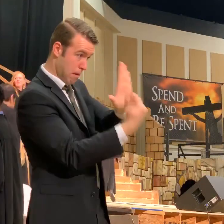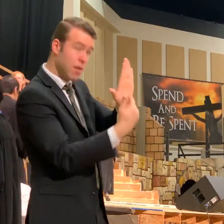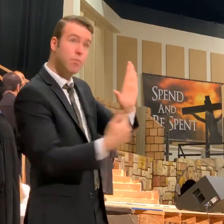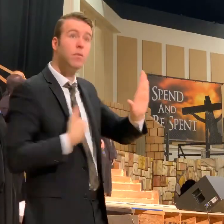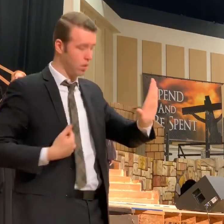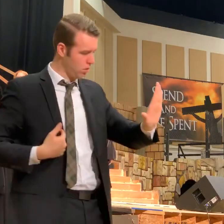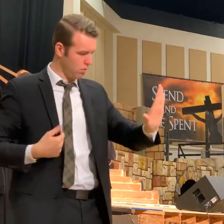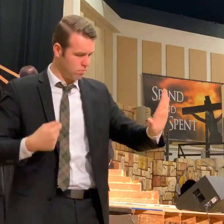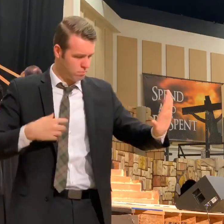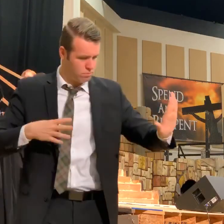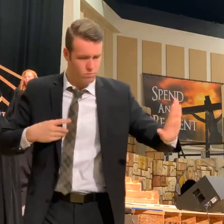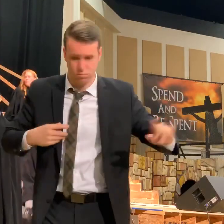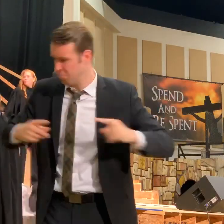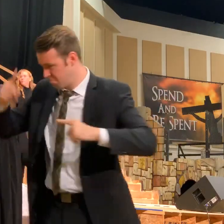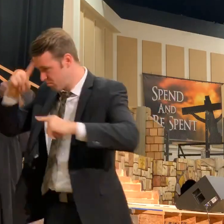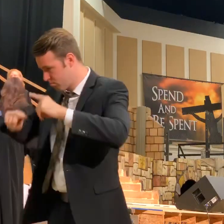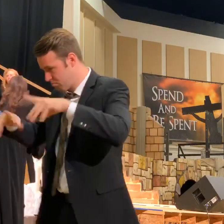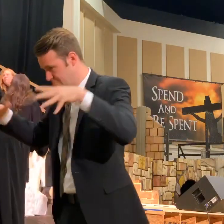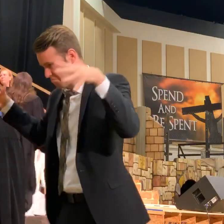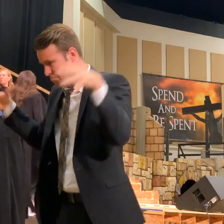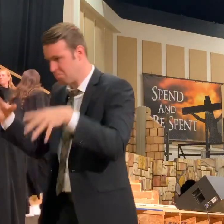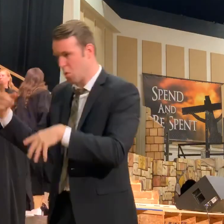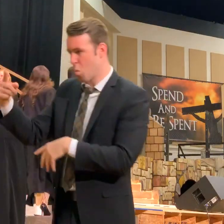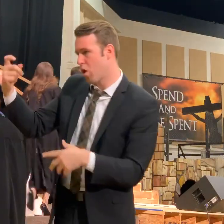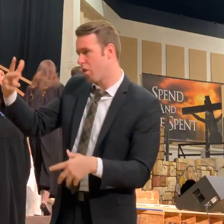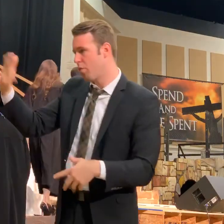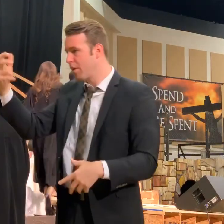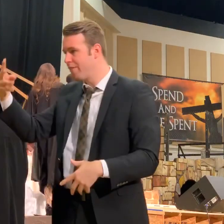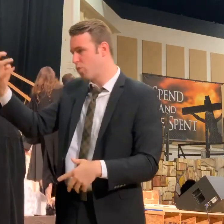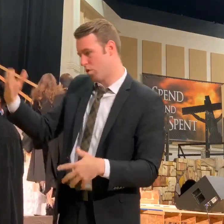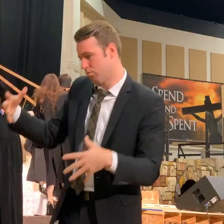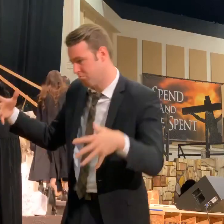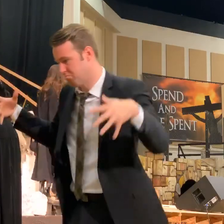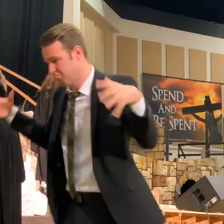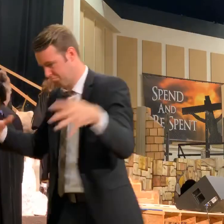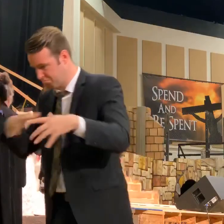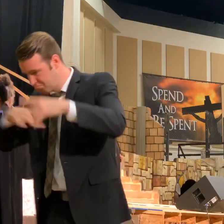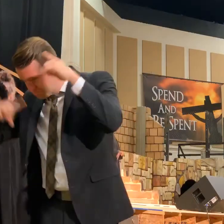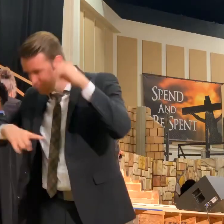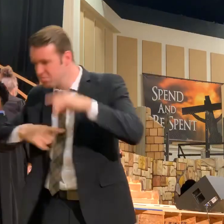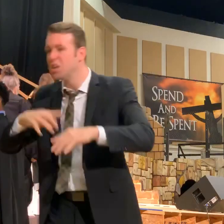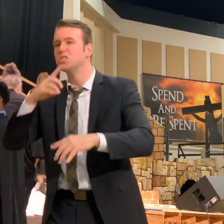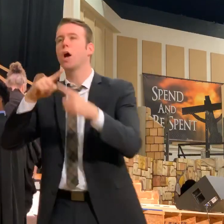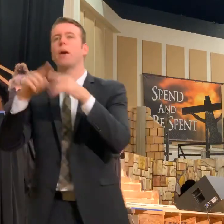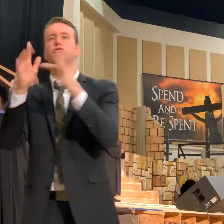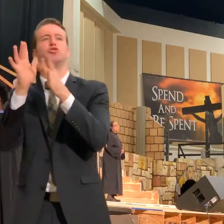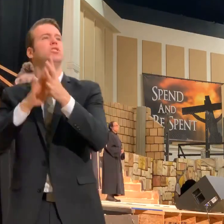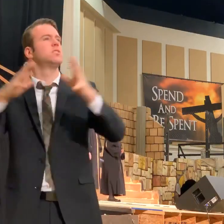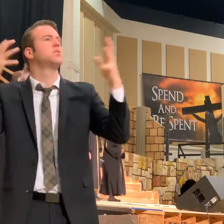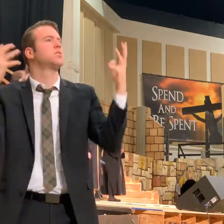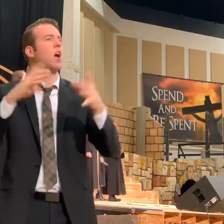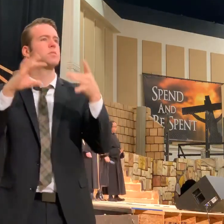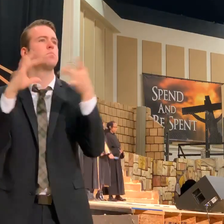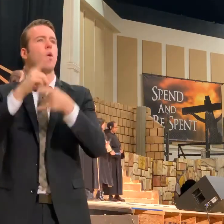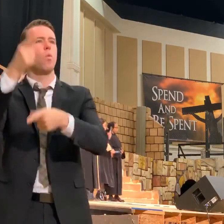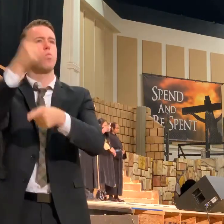wrong, we ought to get about 100 or 300 or 400 that get together and talk about how everything's right.